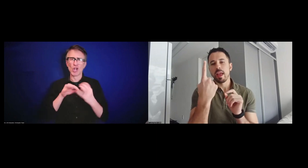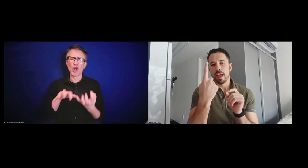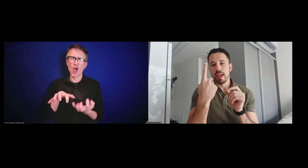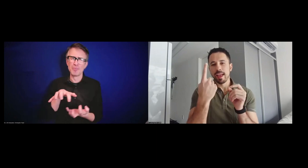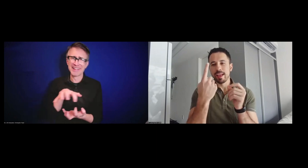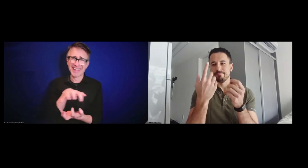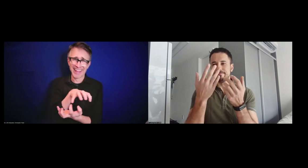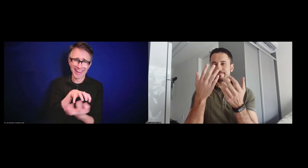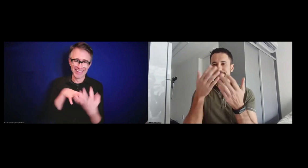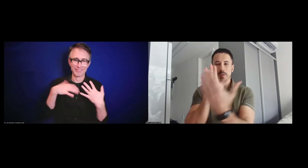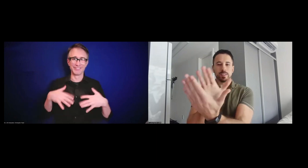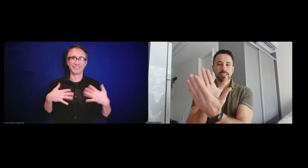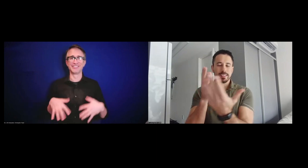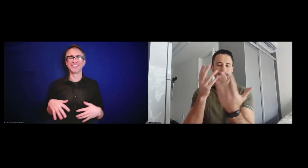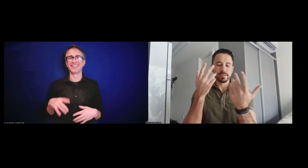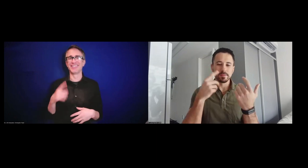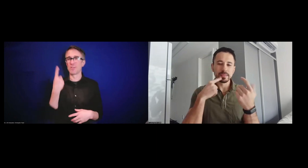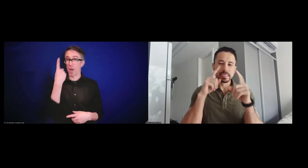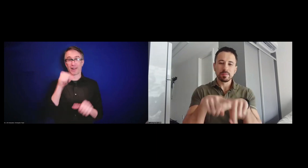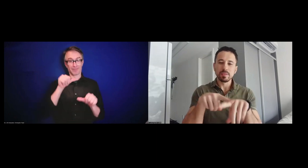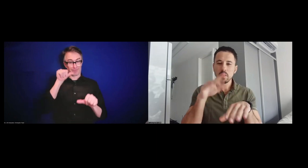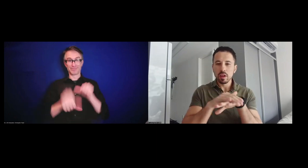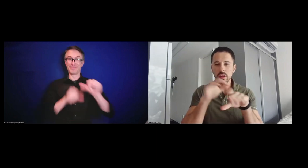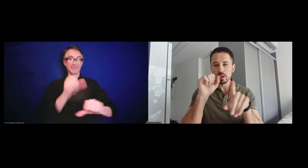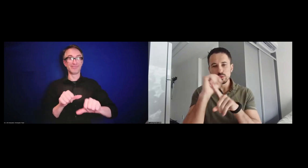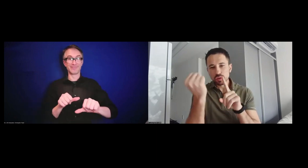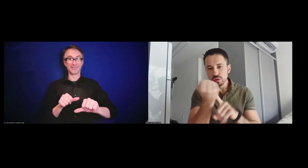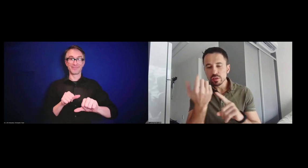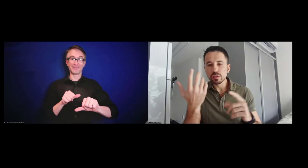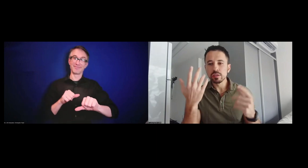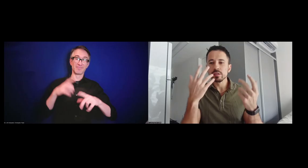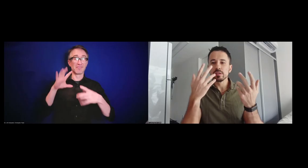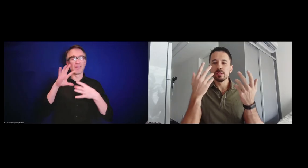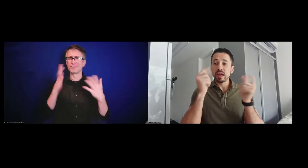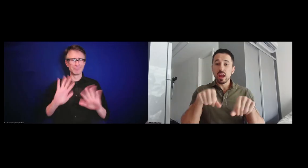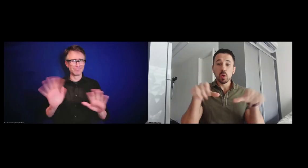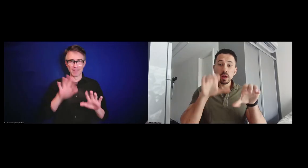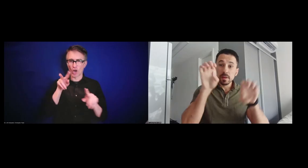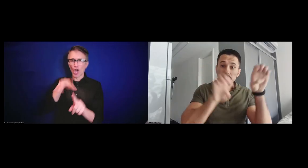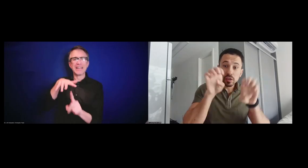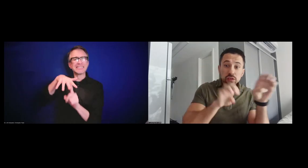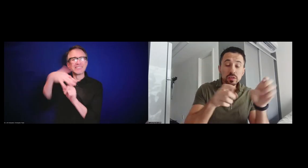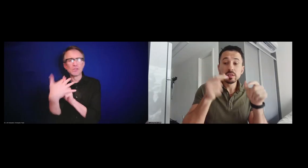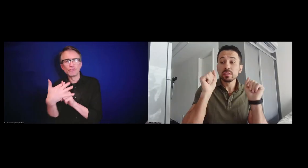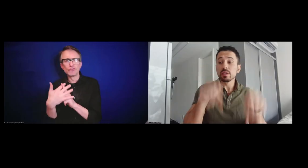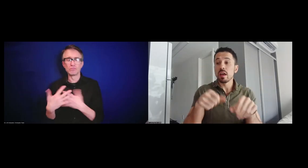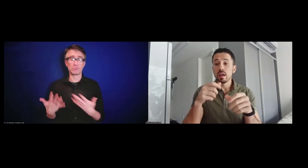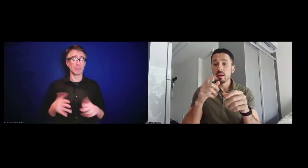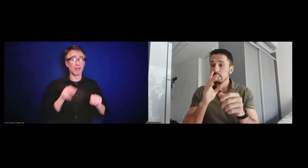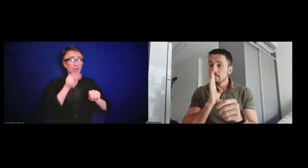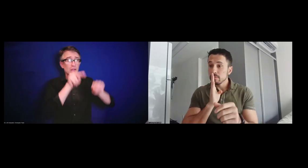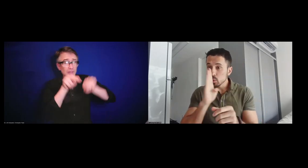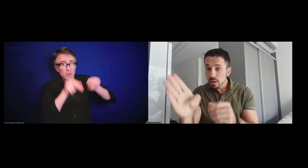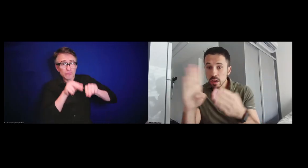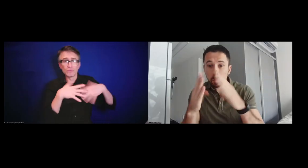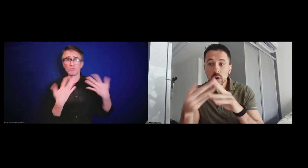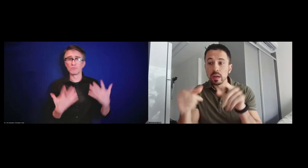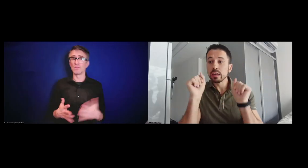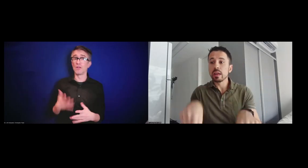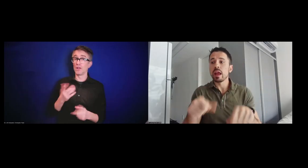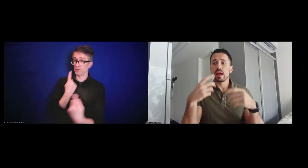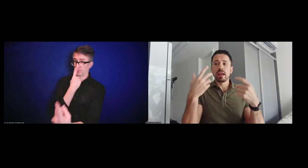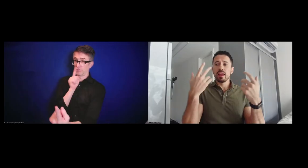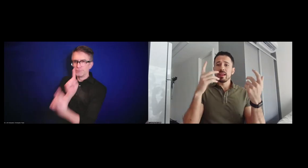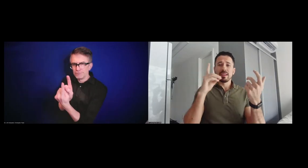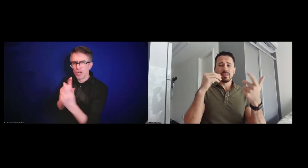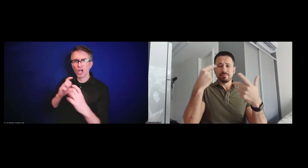Again, like Liz says, it is quite complicated and there's no singular approach that will work. It's always situational. Sometimes it's